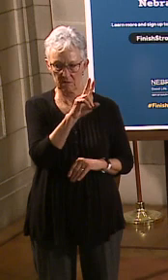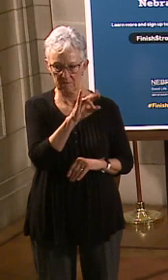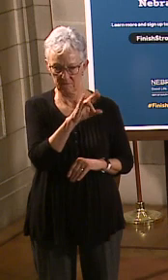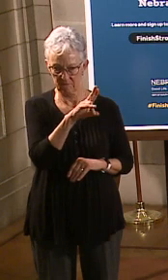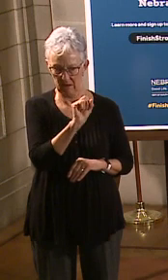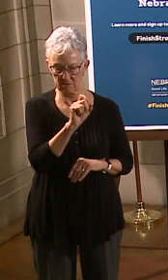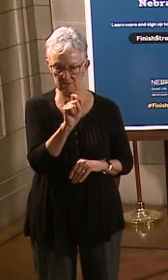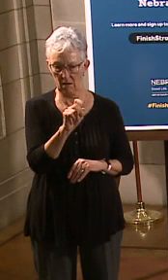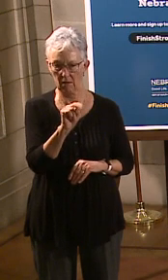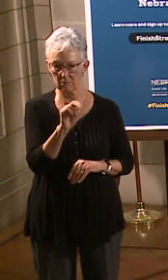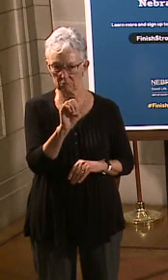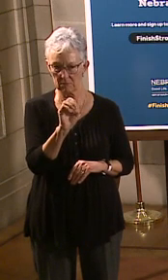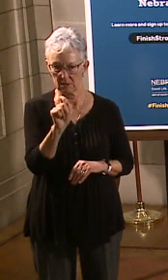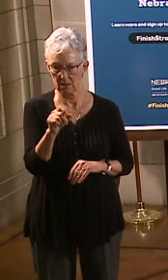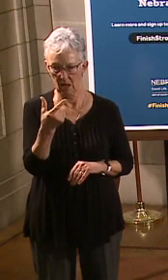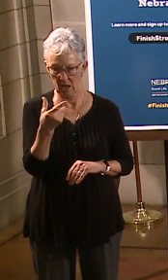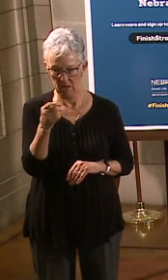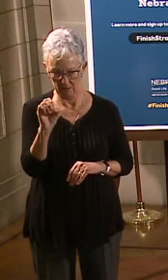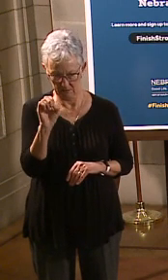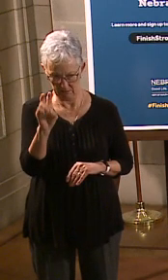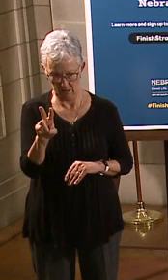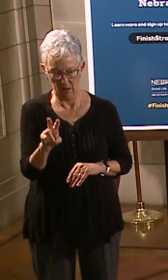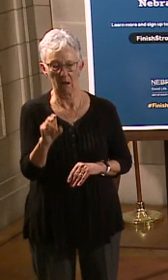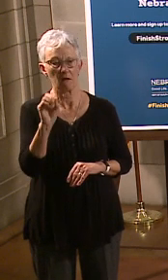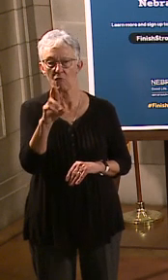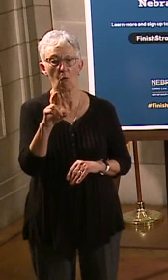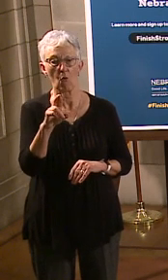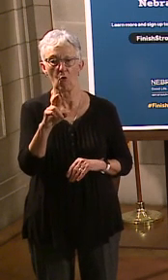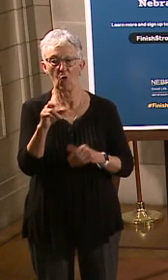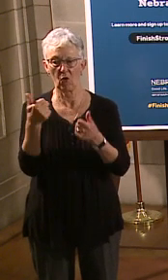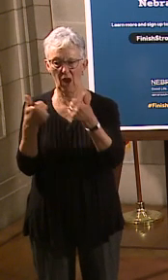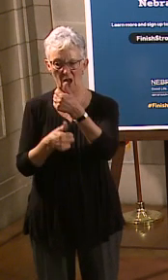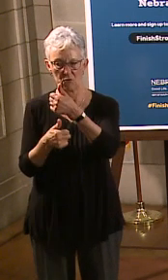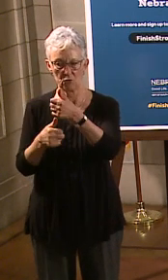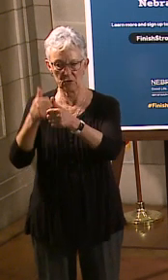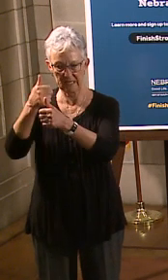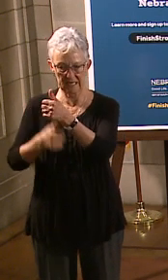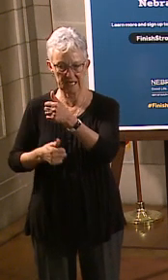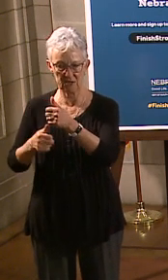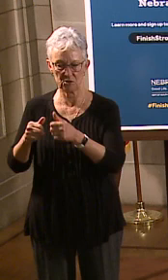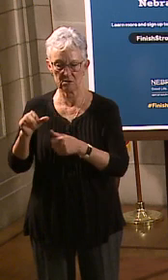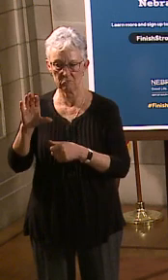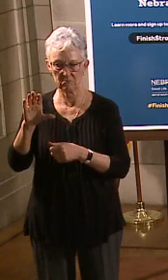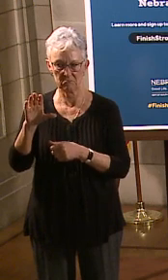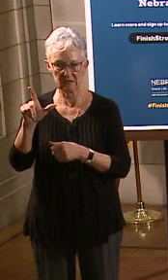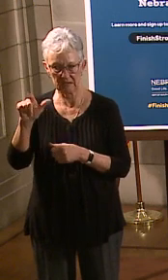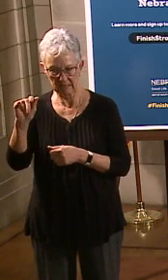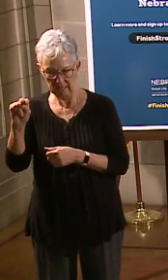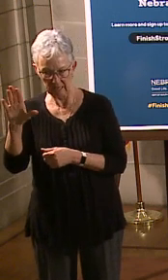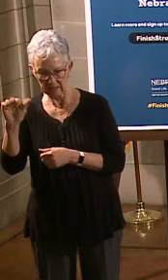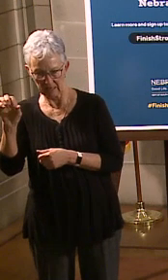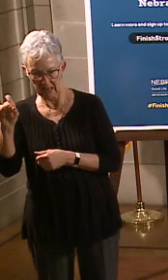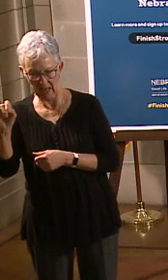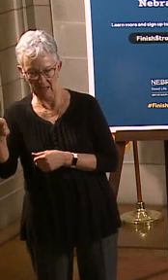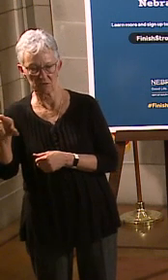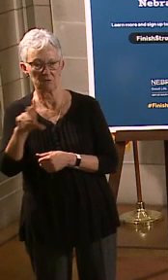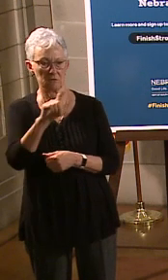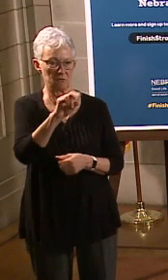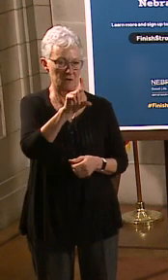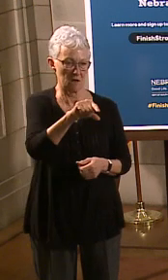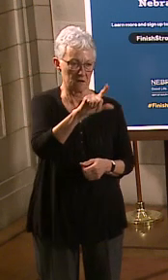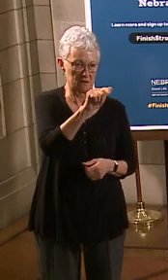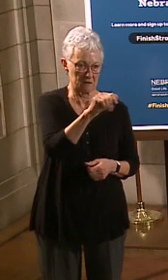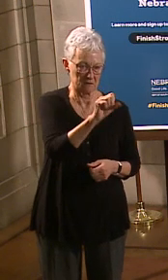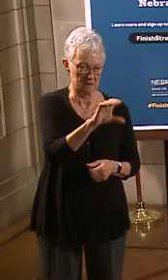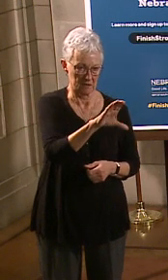or on the websites for those other jurisdictions. All applicants across the state, except those in Lancaster or